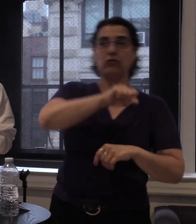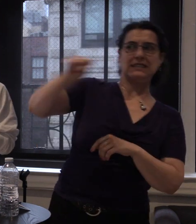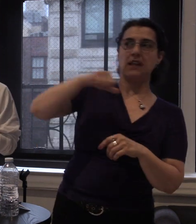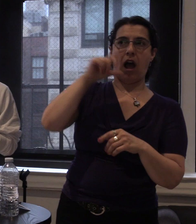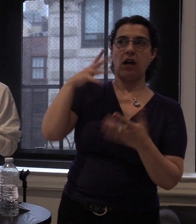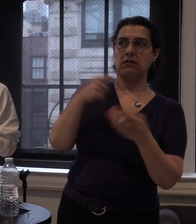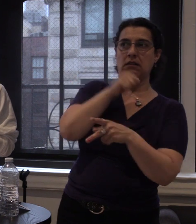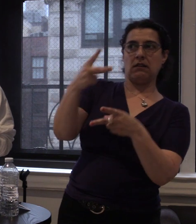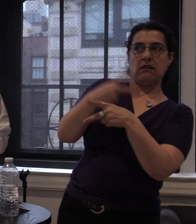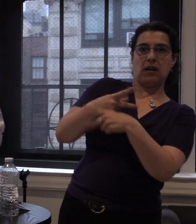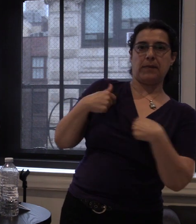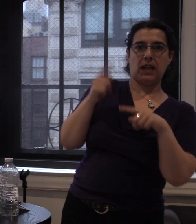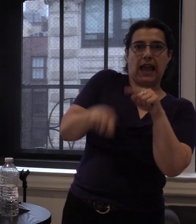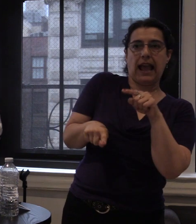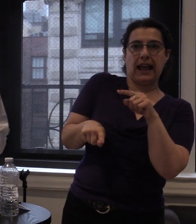computation?